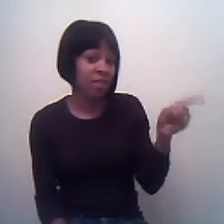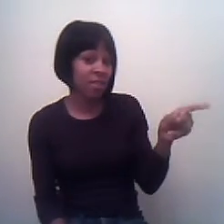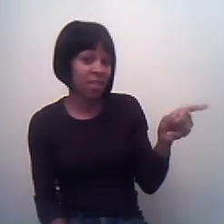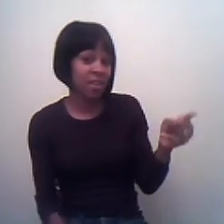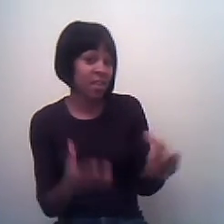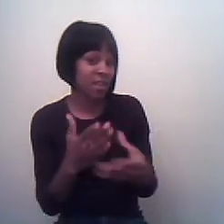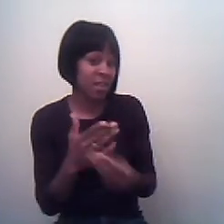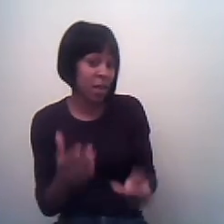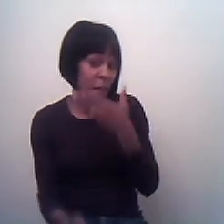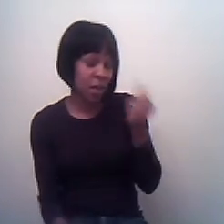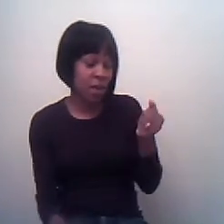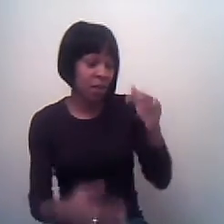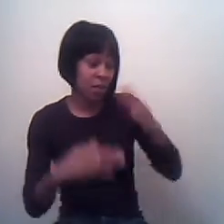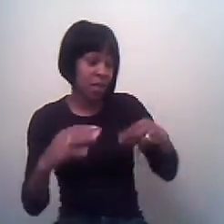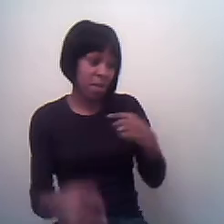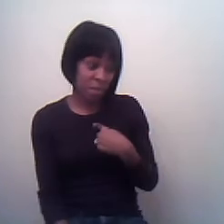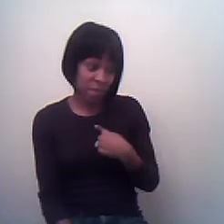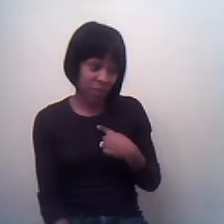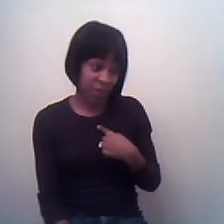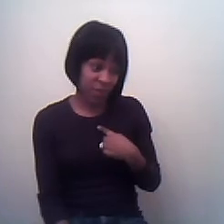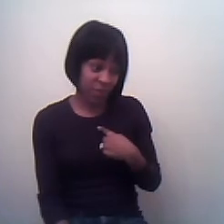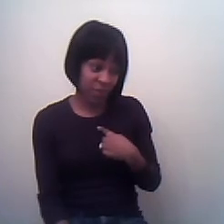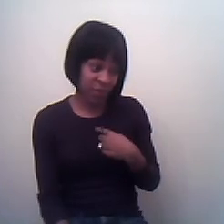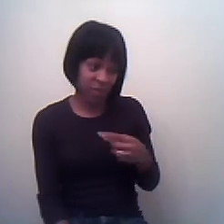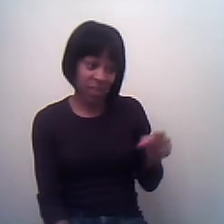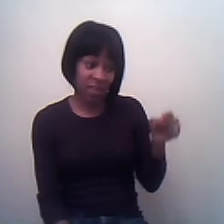That's part of the challenge and the fun of sailing.